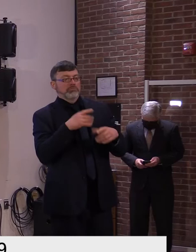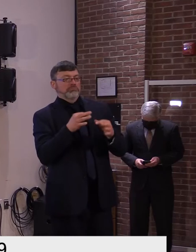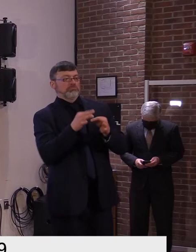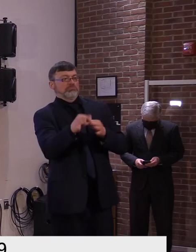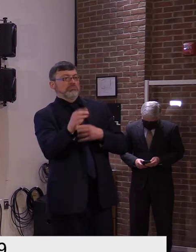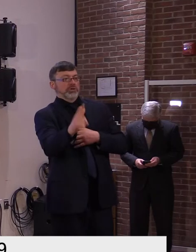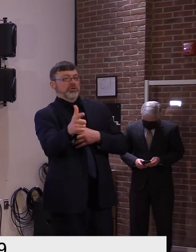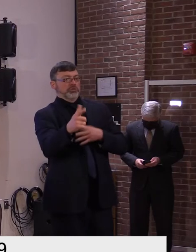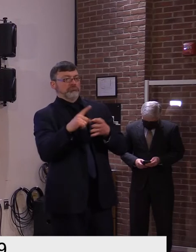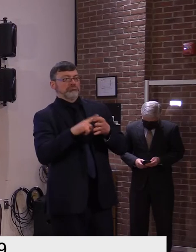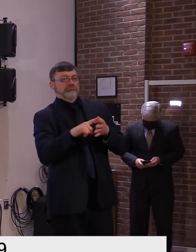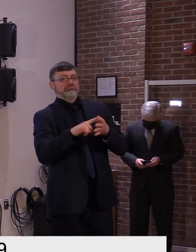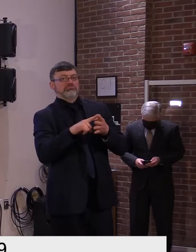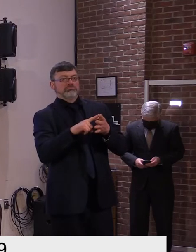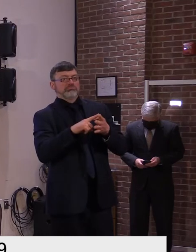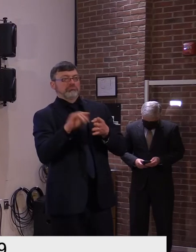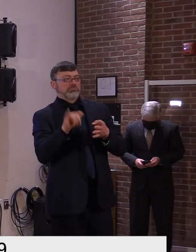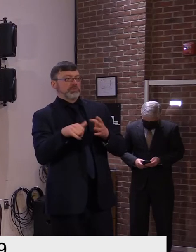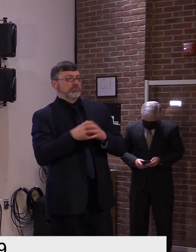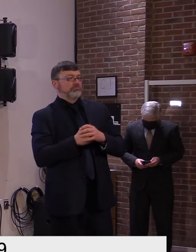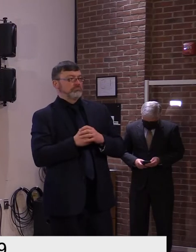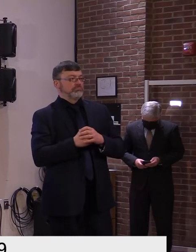Tom, Compass, Vermont.